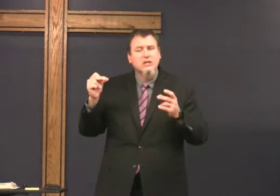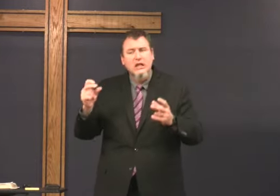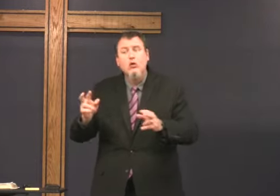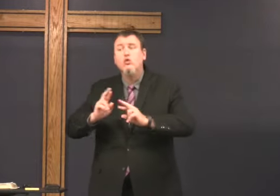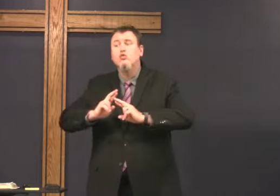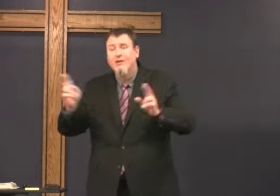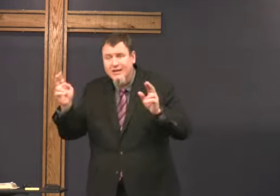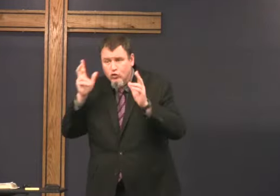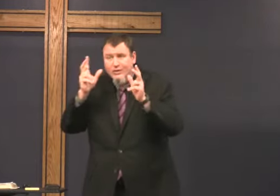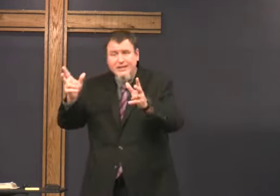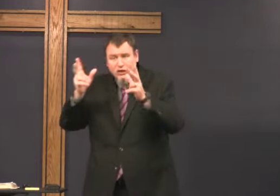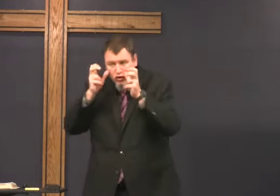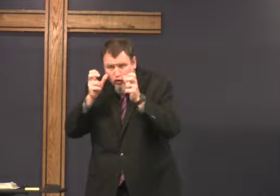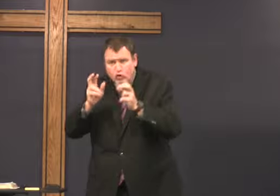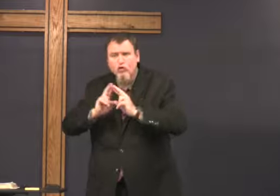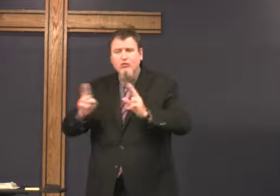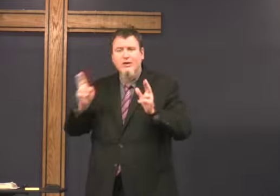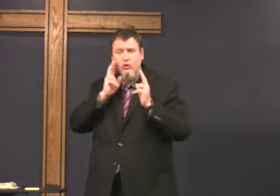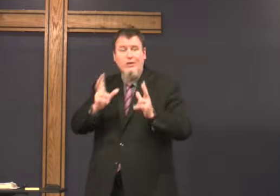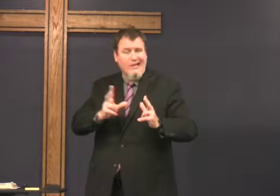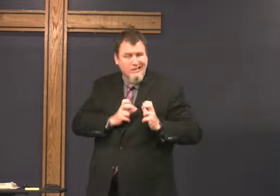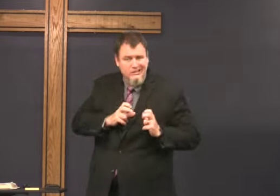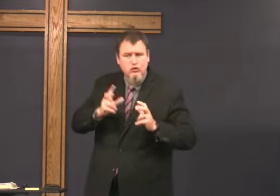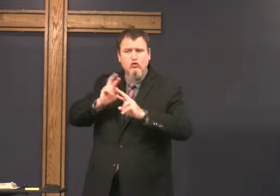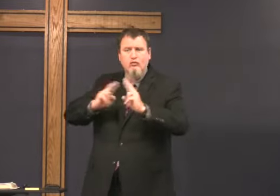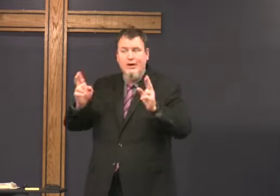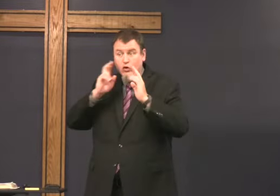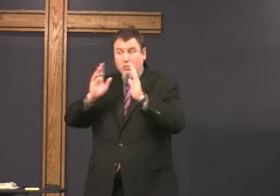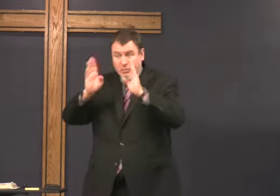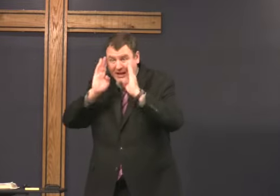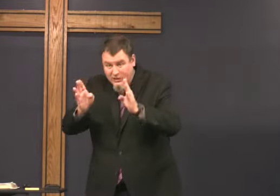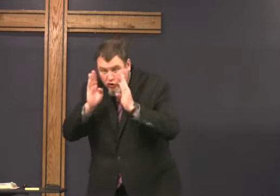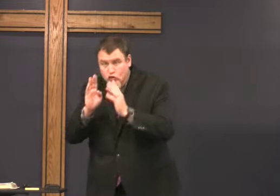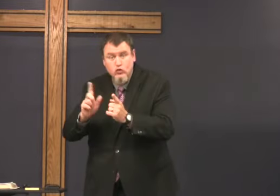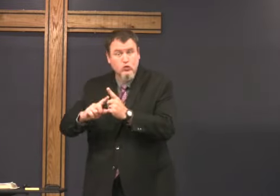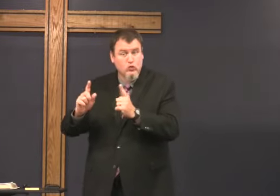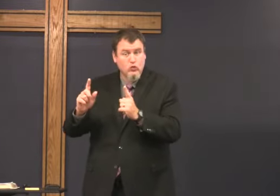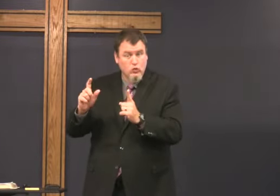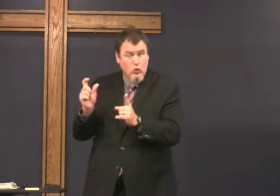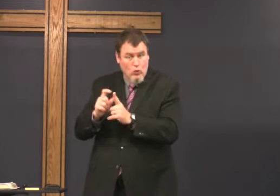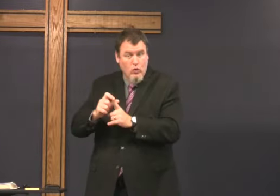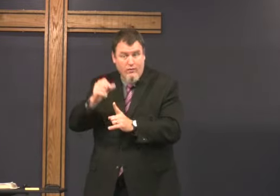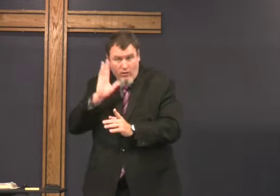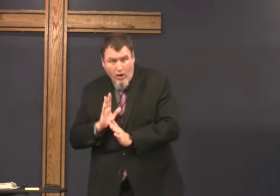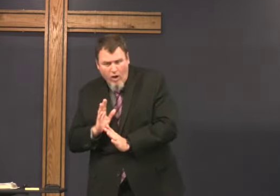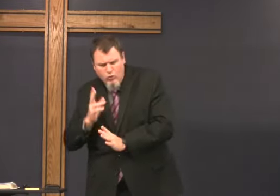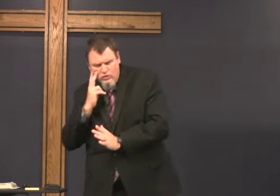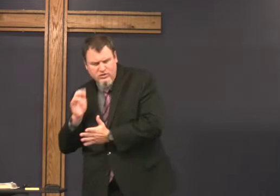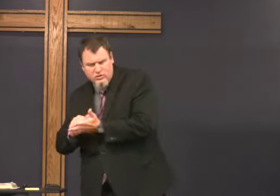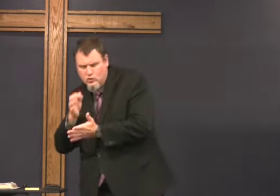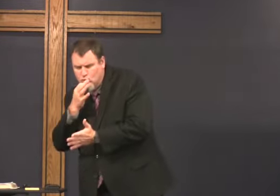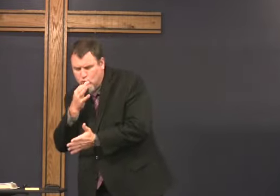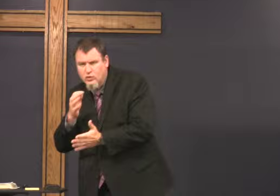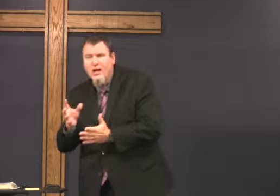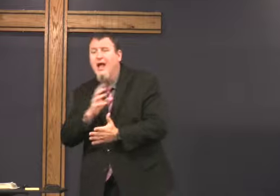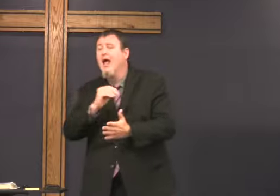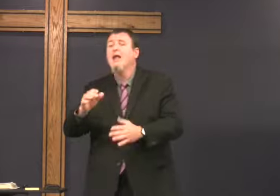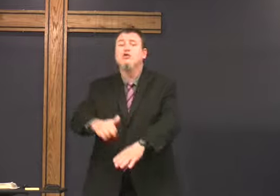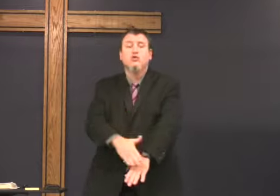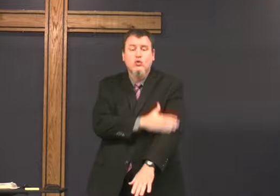way. He said, you need to be ready to pay attention, and we'll see that